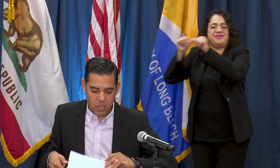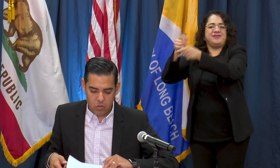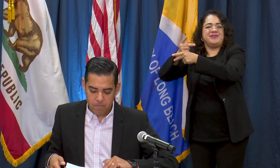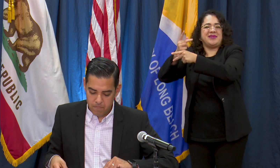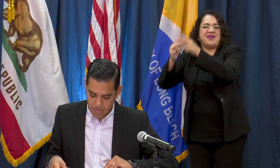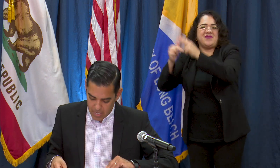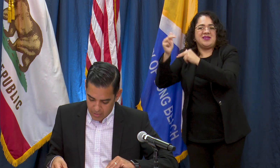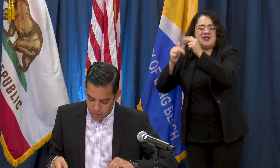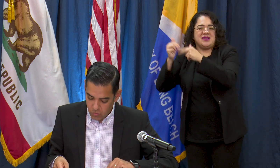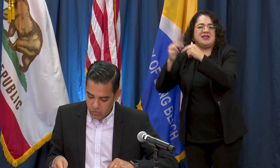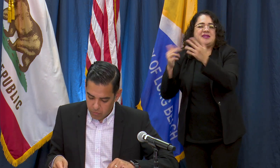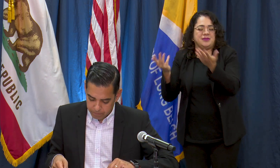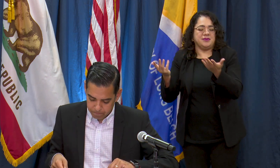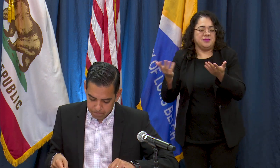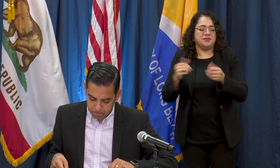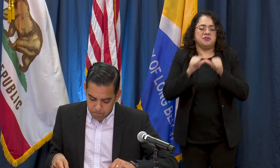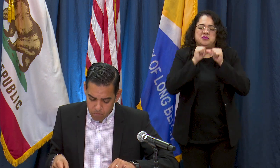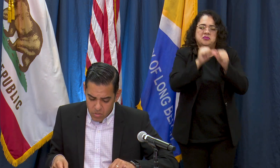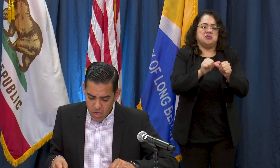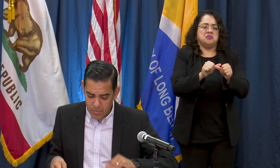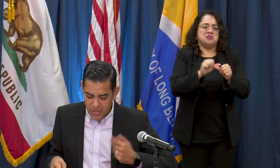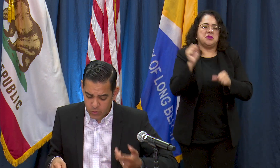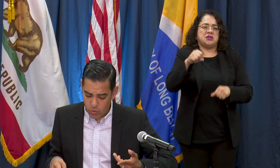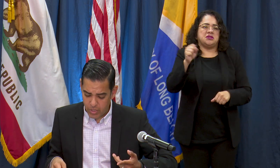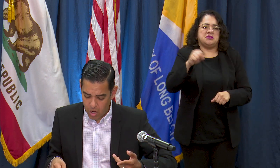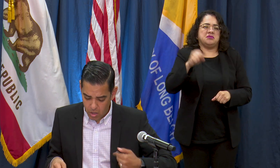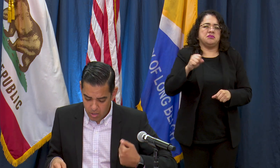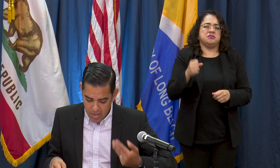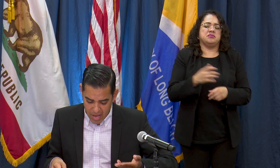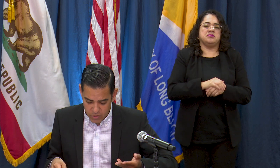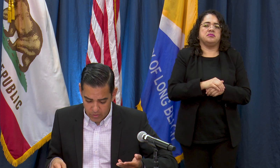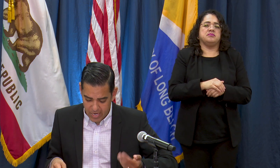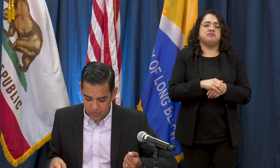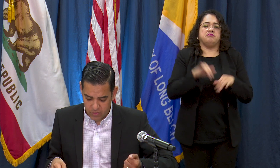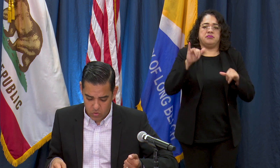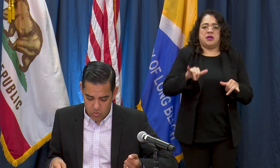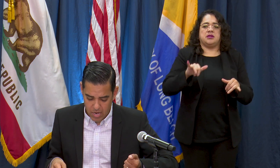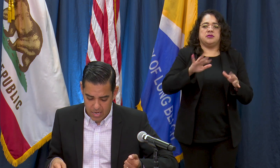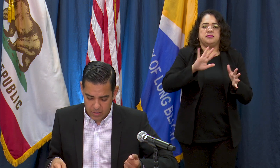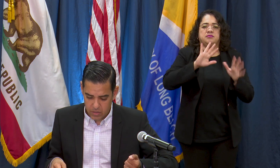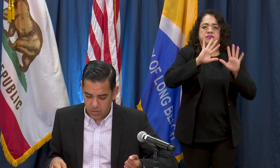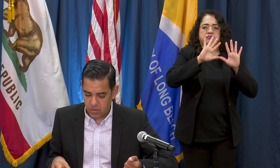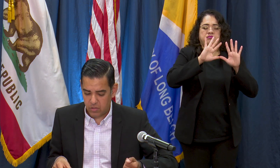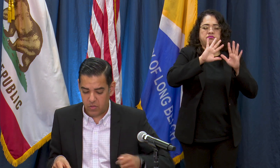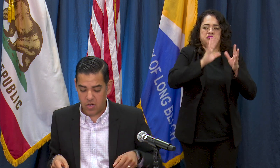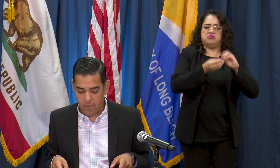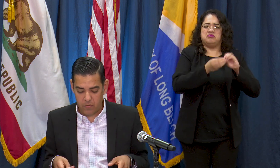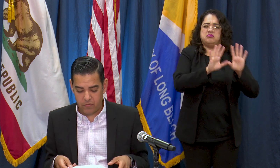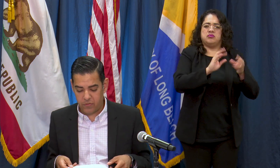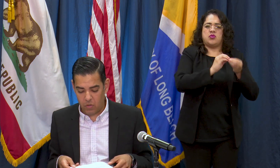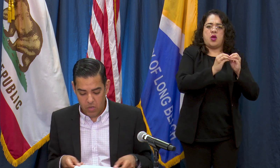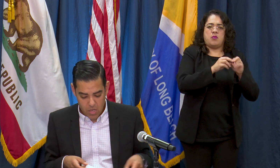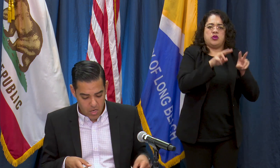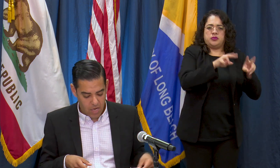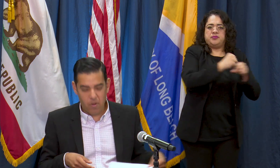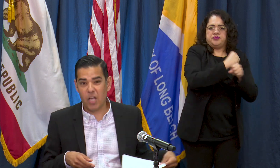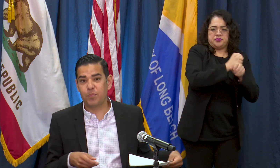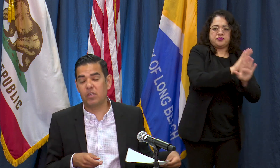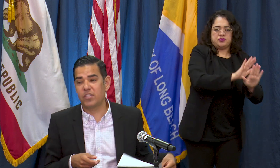and we continue to do so. But that's where we are as it relates to the numbers. And